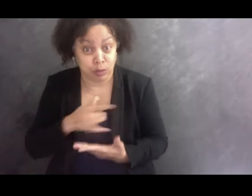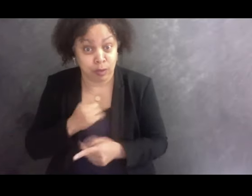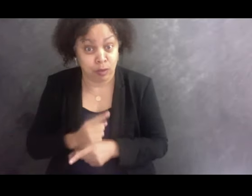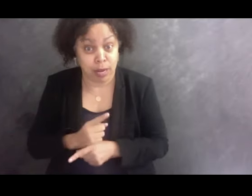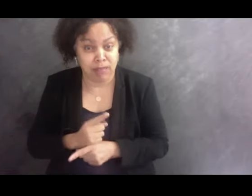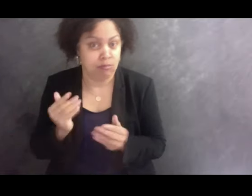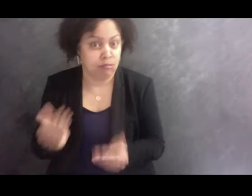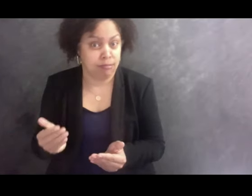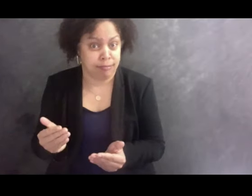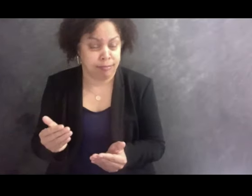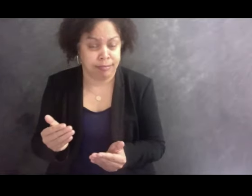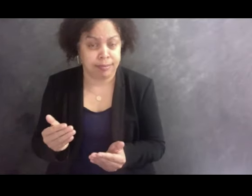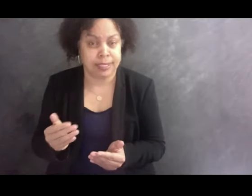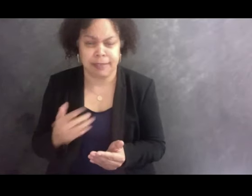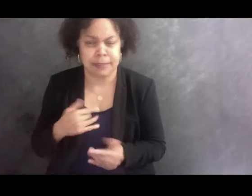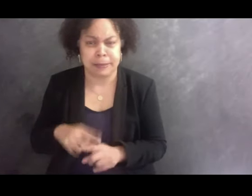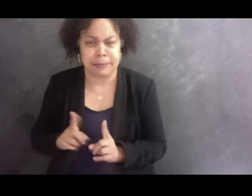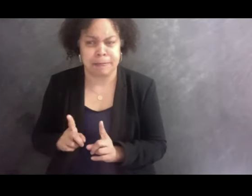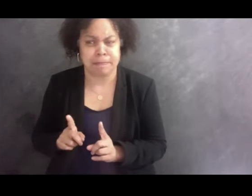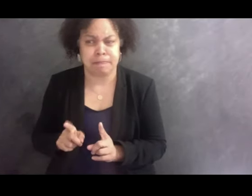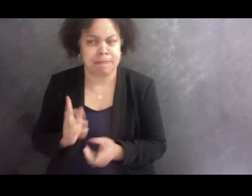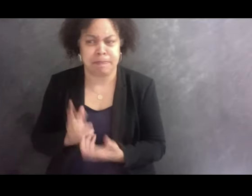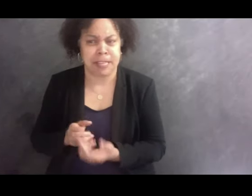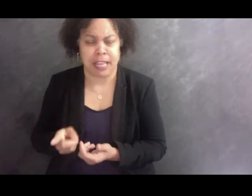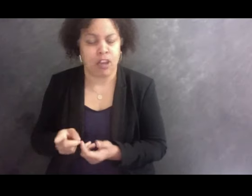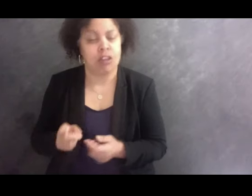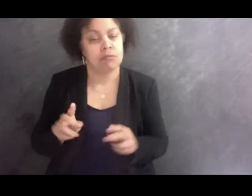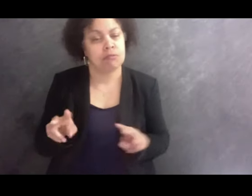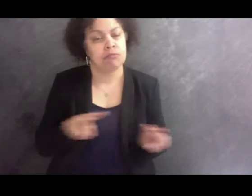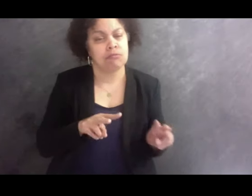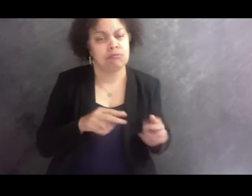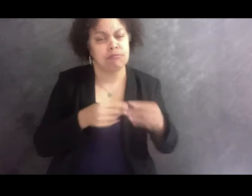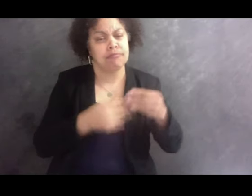you. And if not, then consider where you would prefer to situate the work.